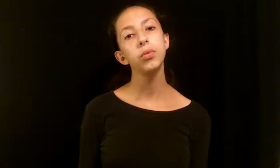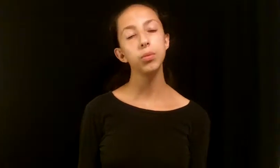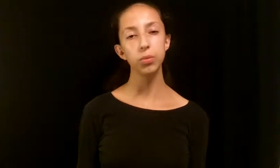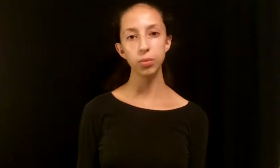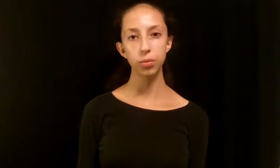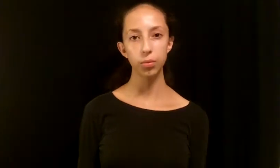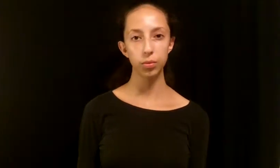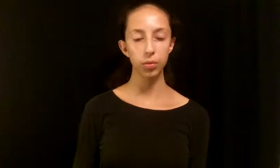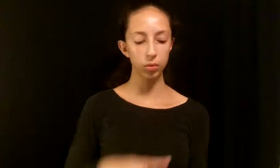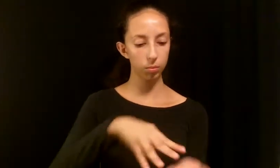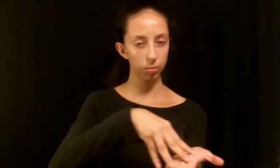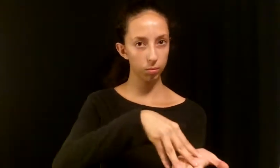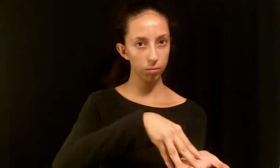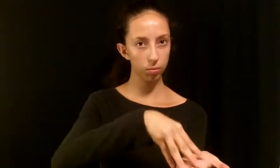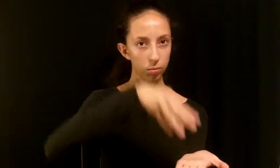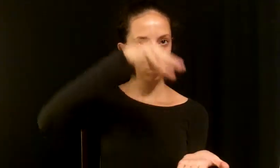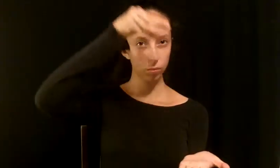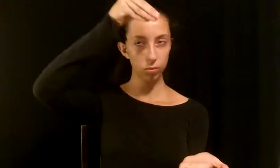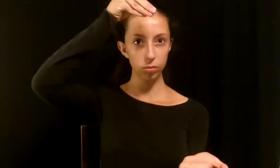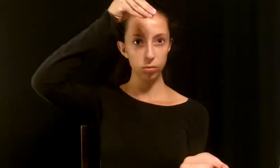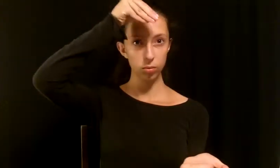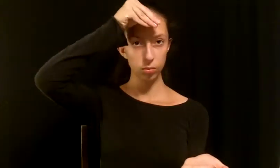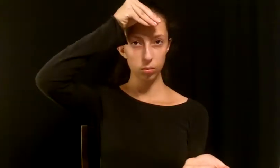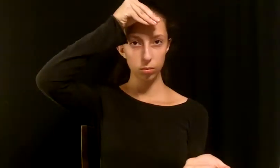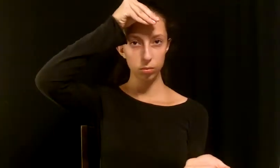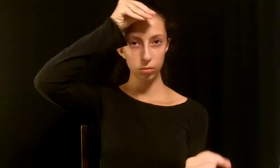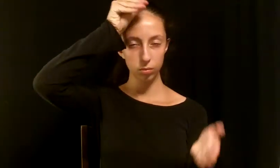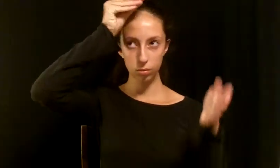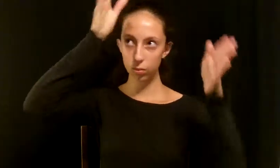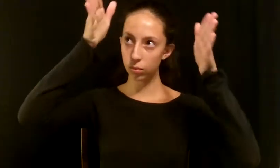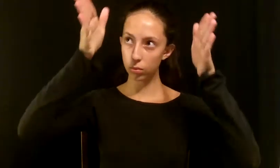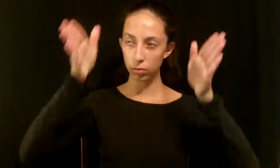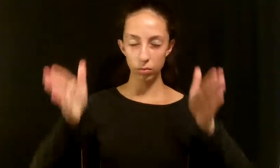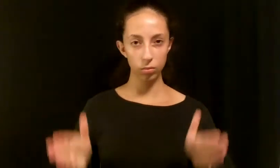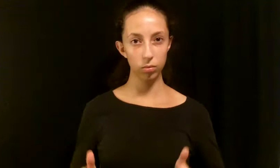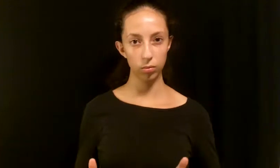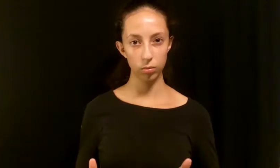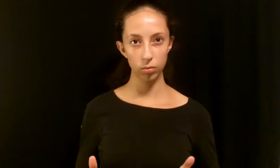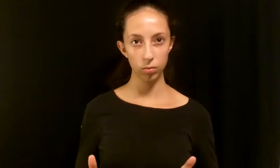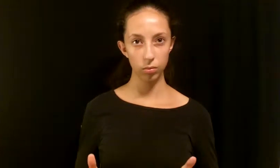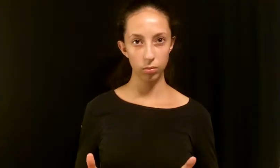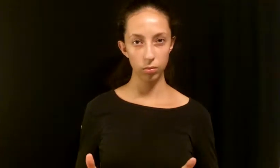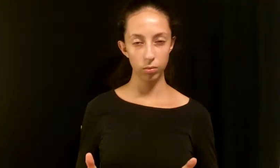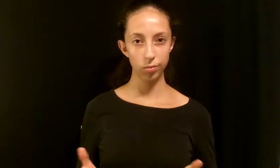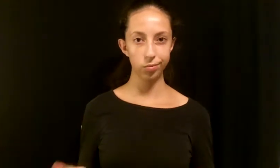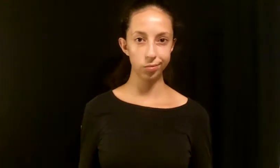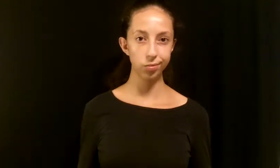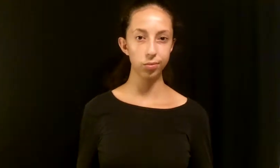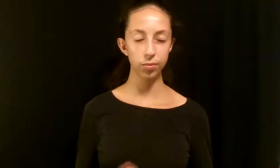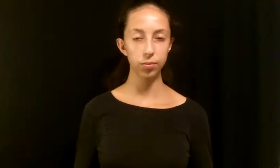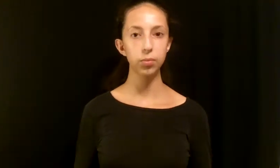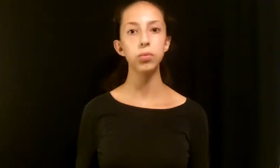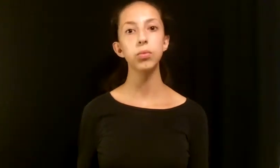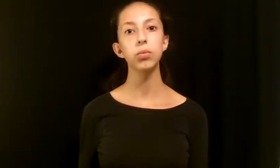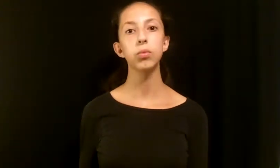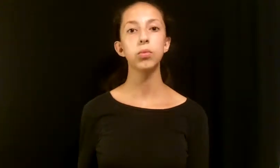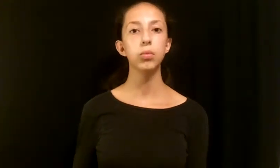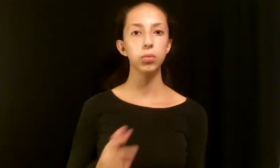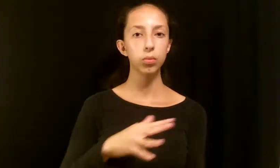learner. They're taking information in up to their head, and then the agent or the person. That has morphed over the years, and so now